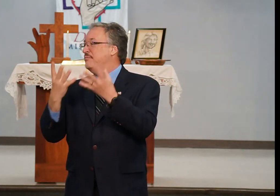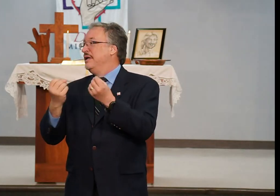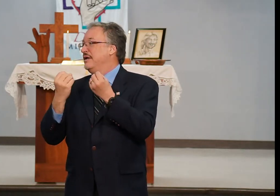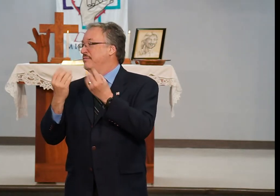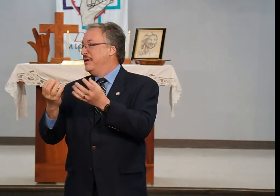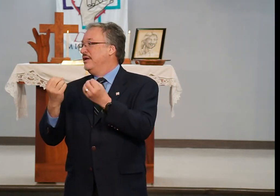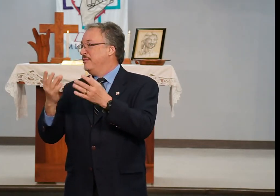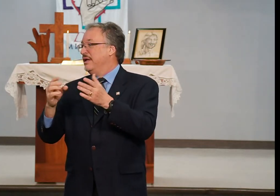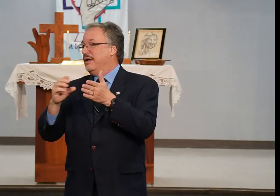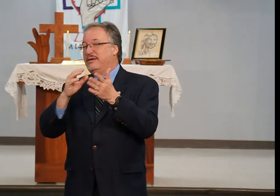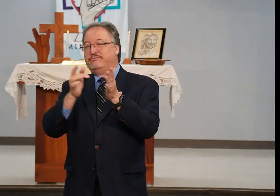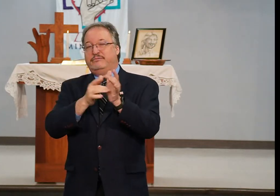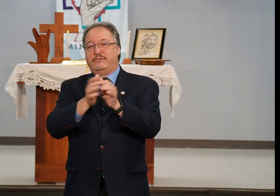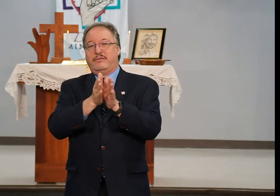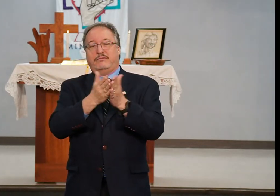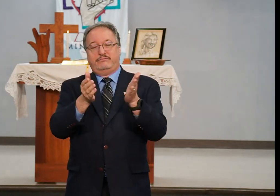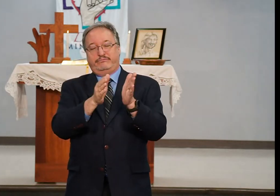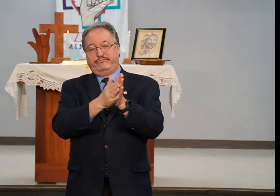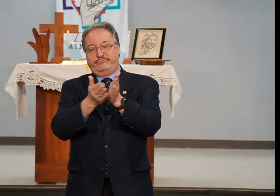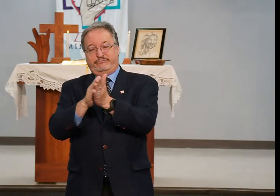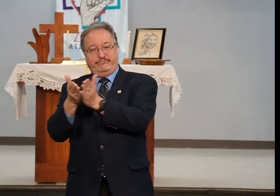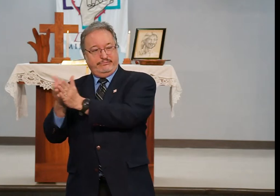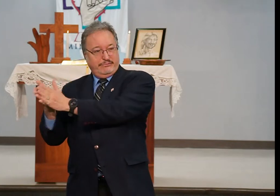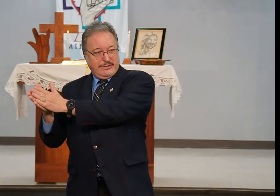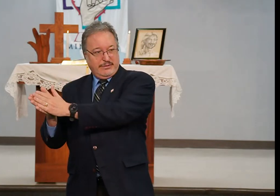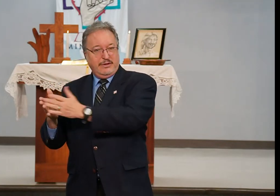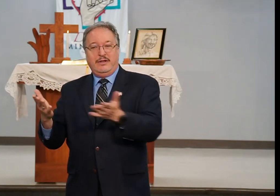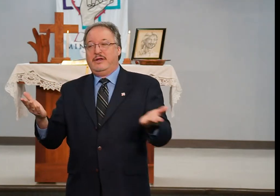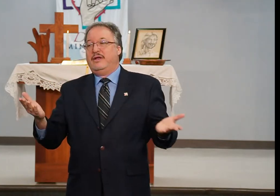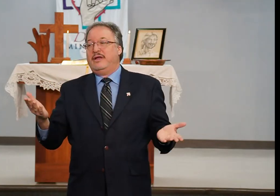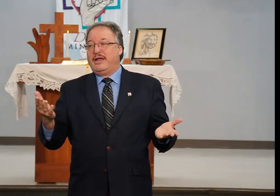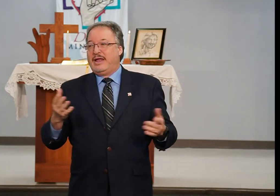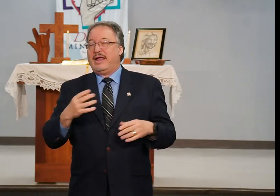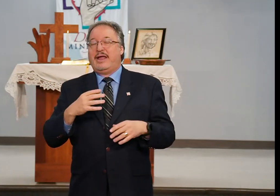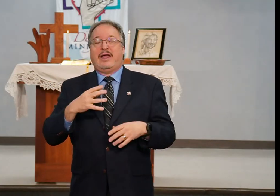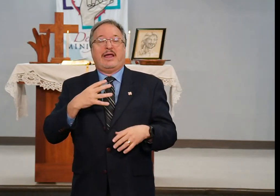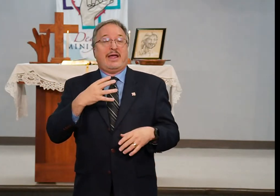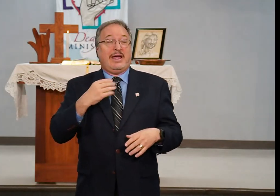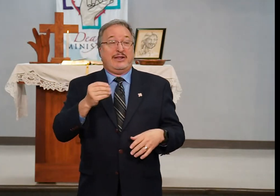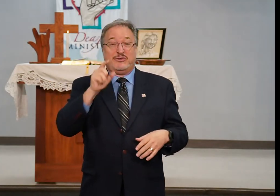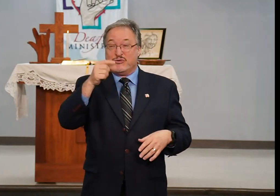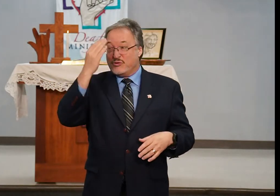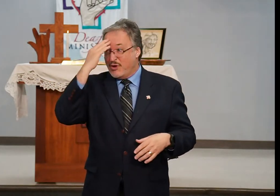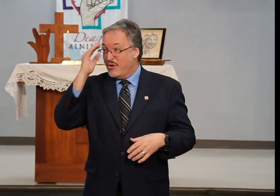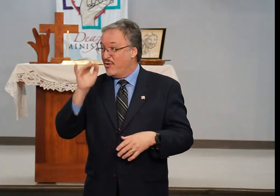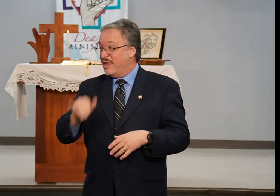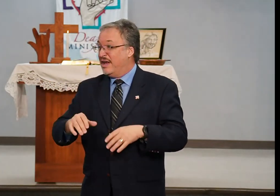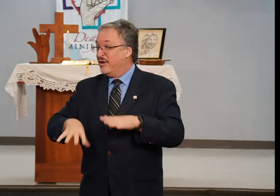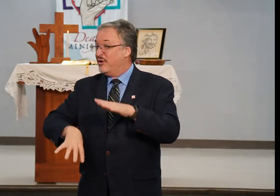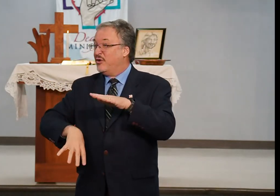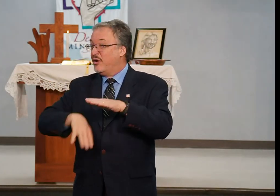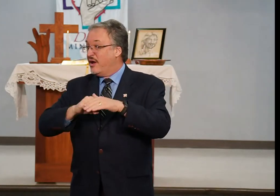and he has signed so much of the scripture that we view as part of our ministry.